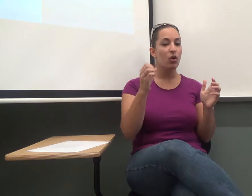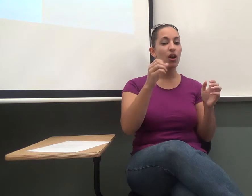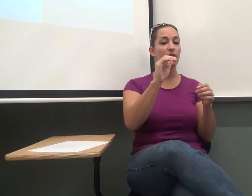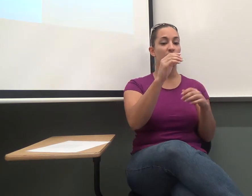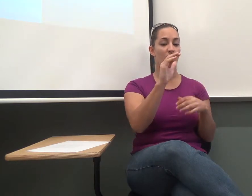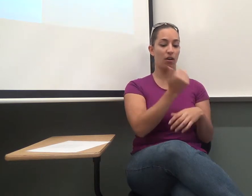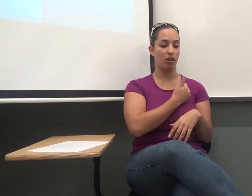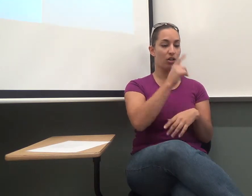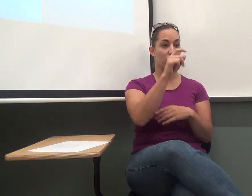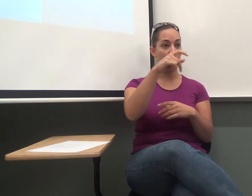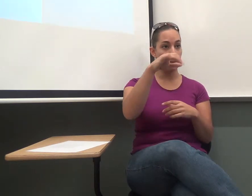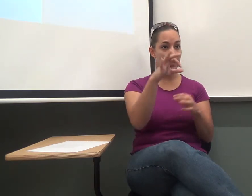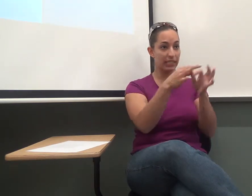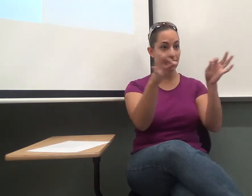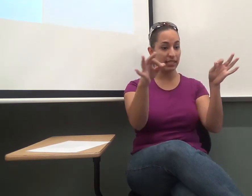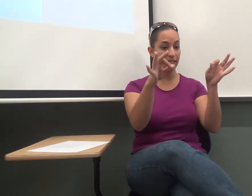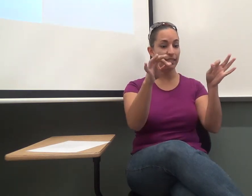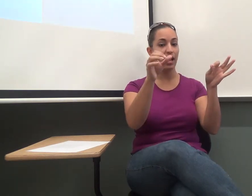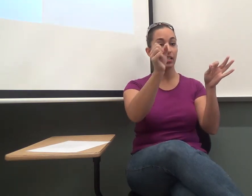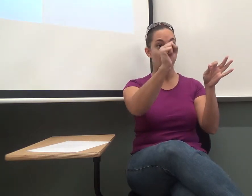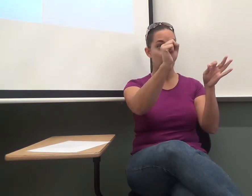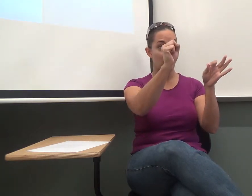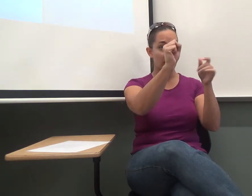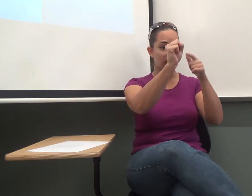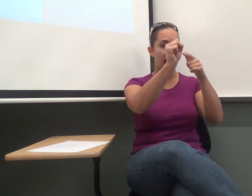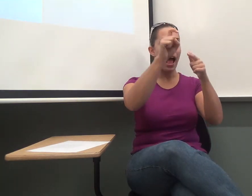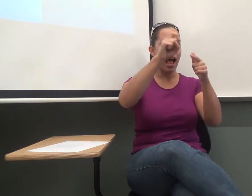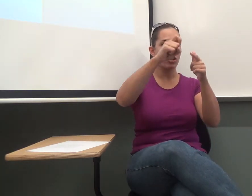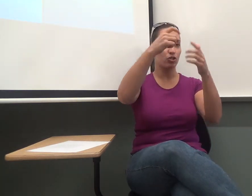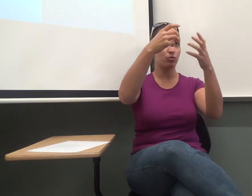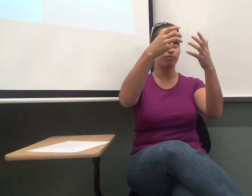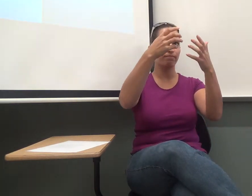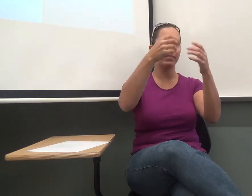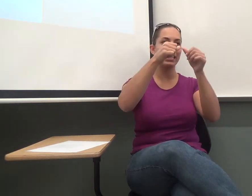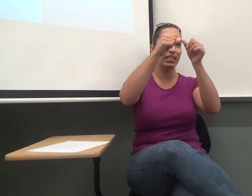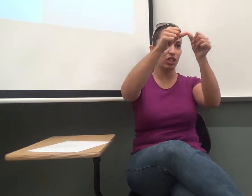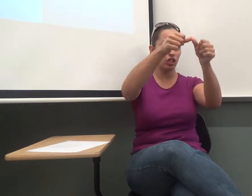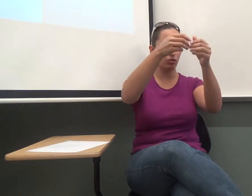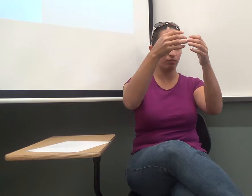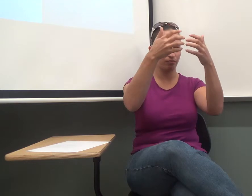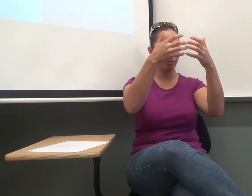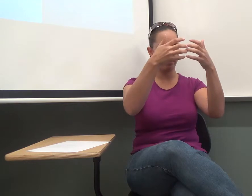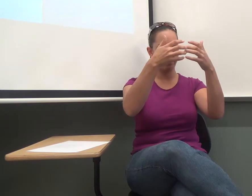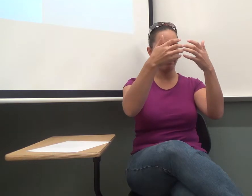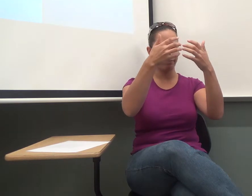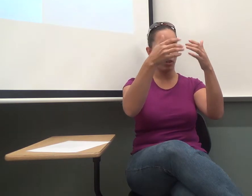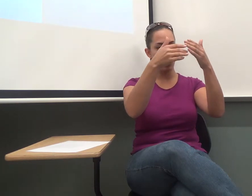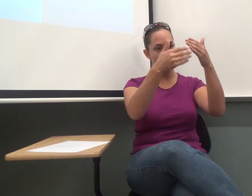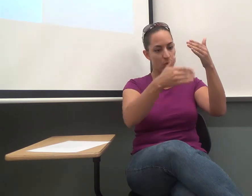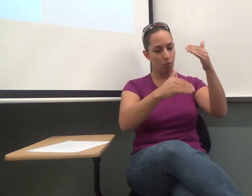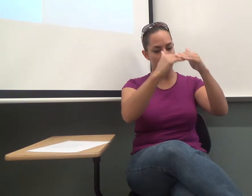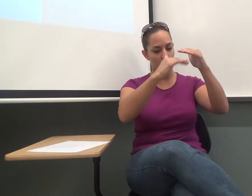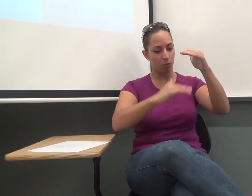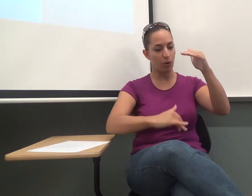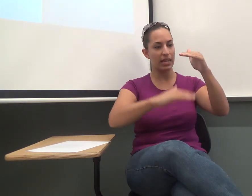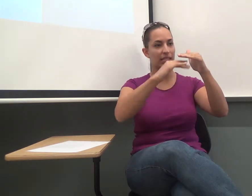sentence has to carry throughout our paragraph, has to continue throughout our paragraph. One thing that you'll notice about this